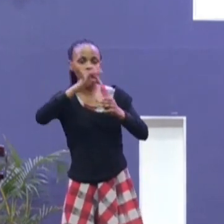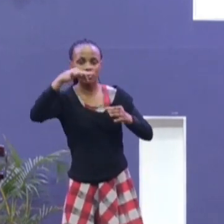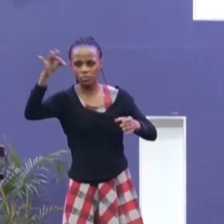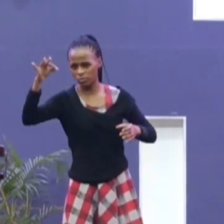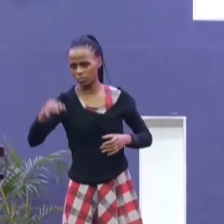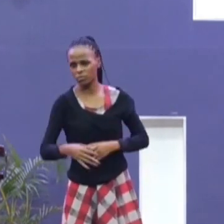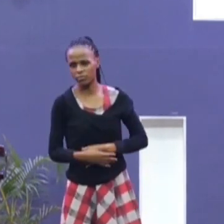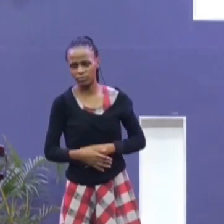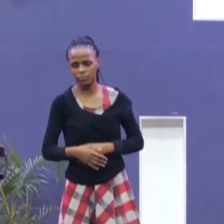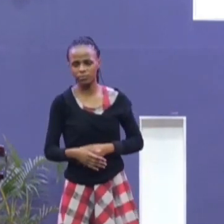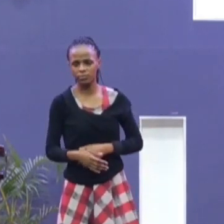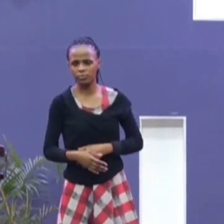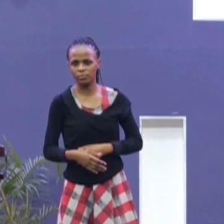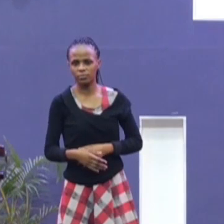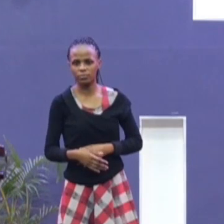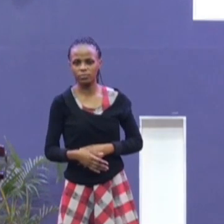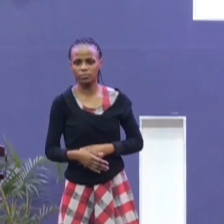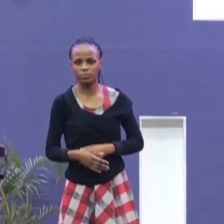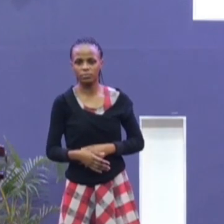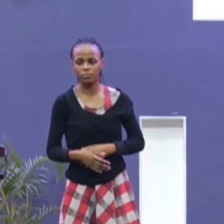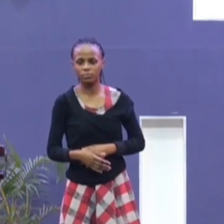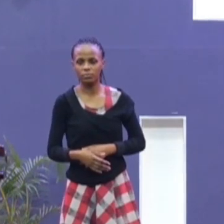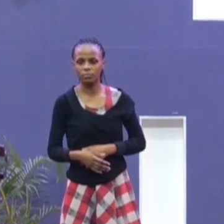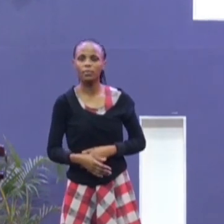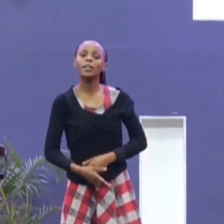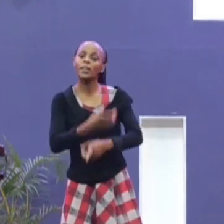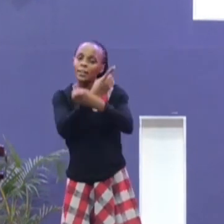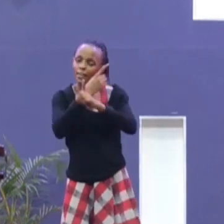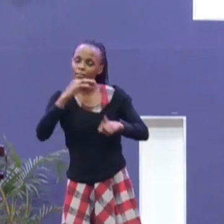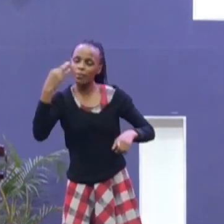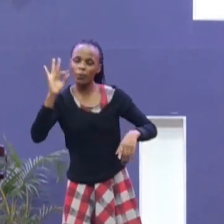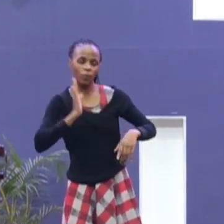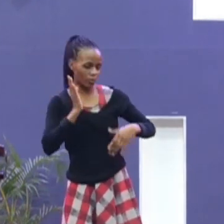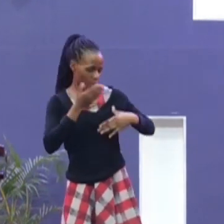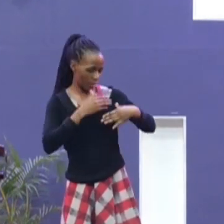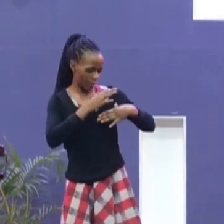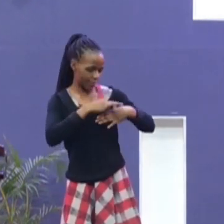okusumulwa kw'emmeeme eyo. The deliverance of our souls. Okusumulwa kw'emmeeme zaffe.